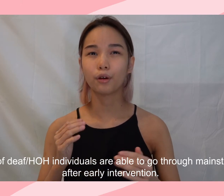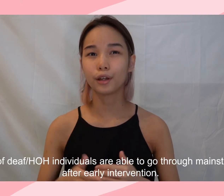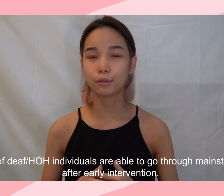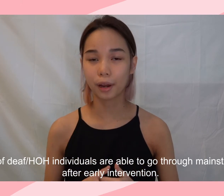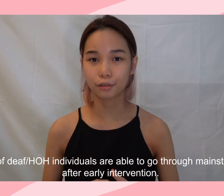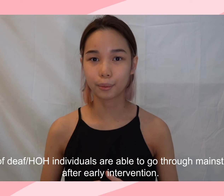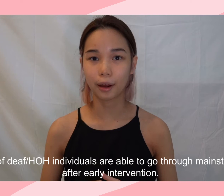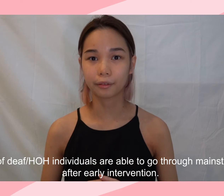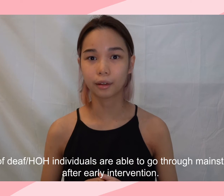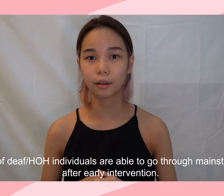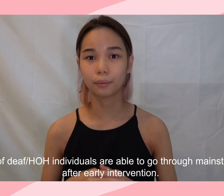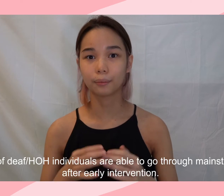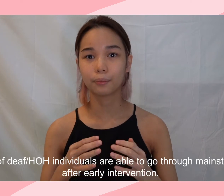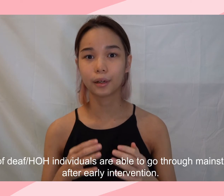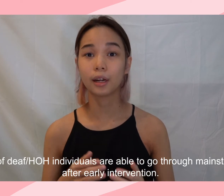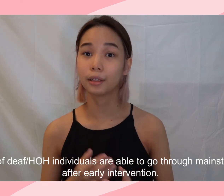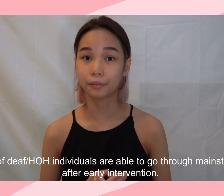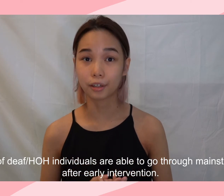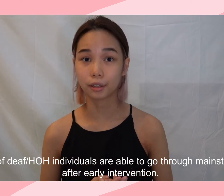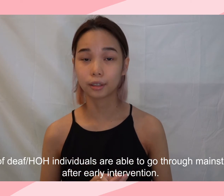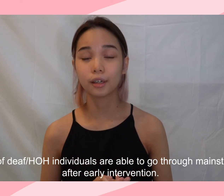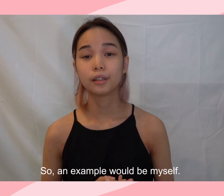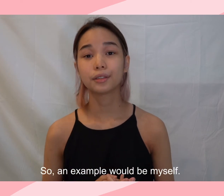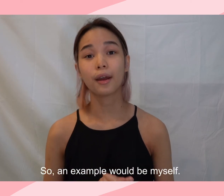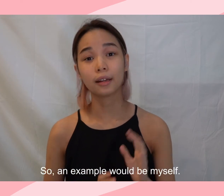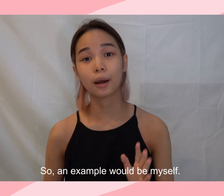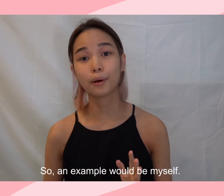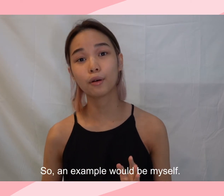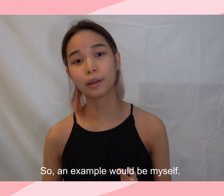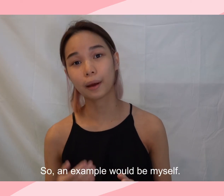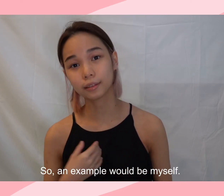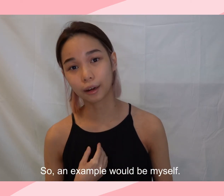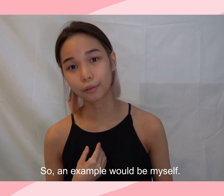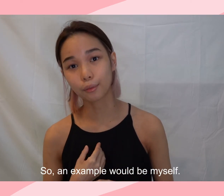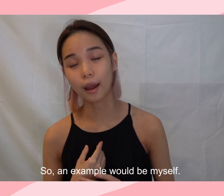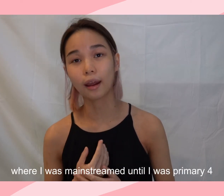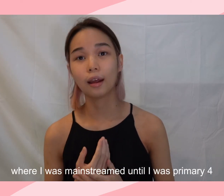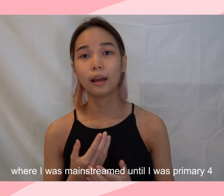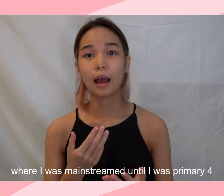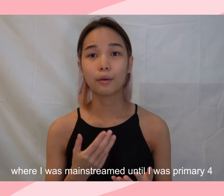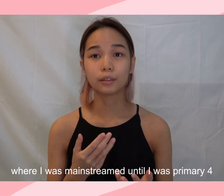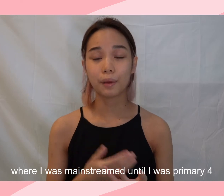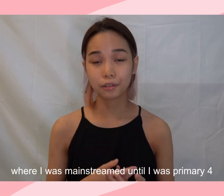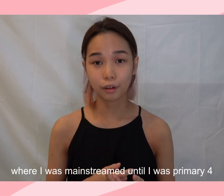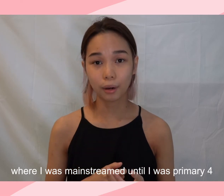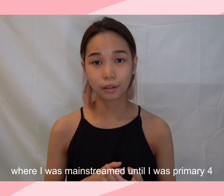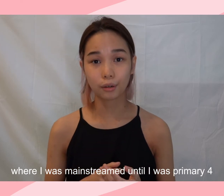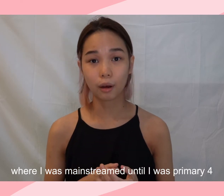into mainstream after early intervention. So an example will be myself, where I was mainstream until I was